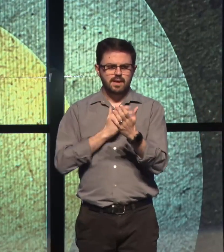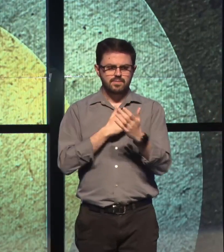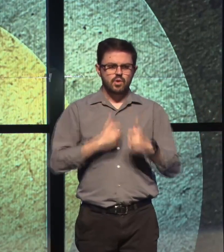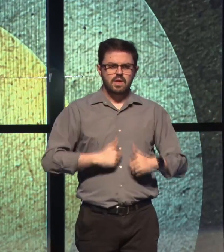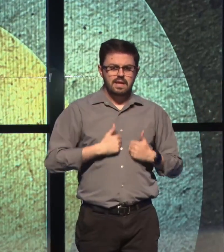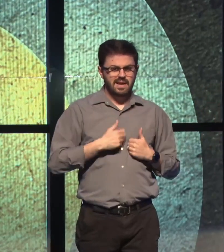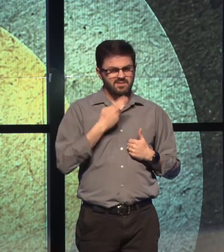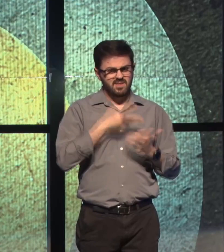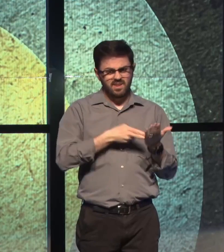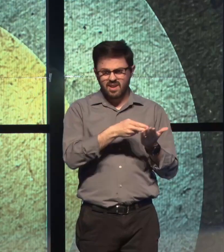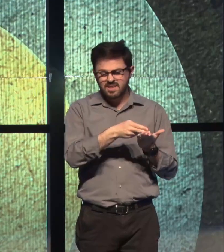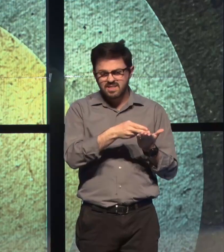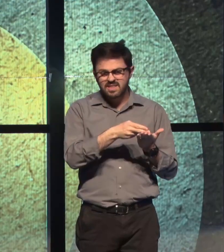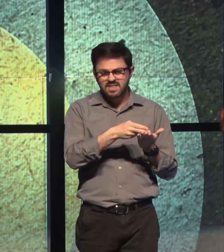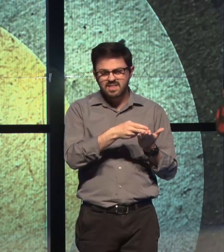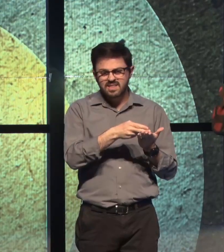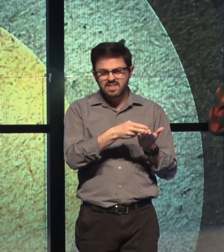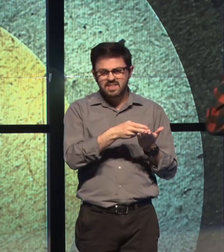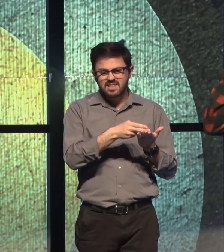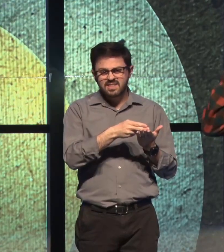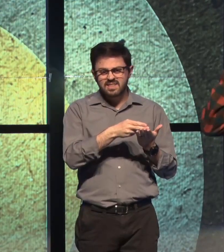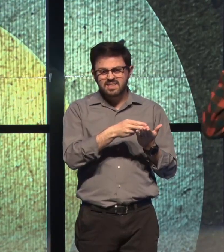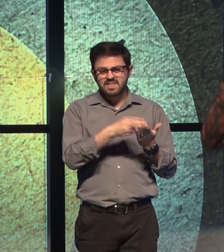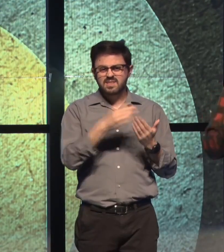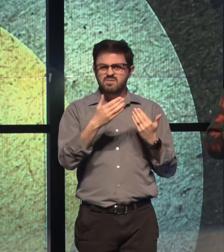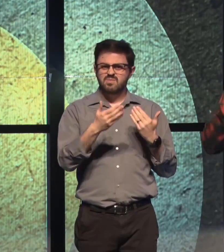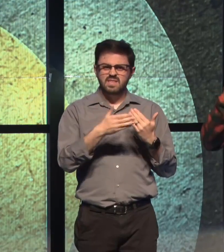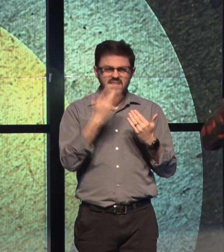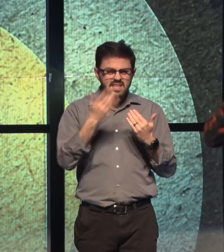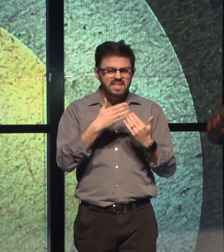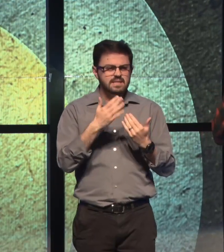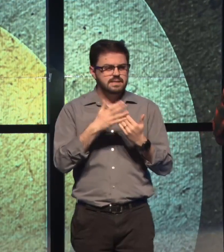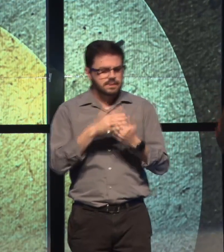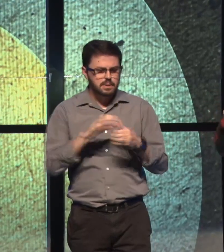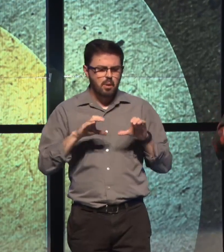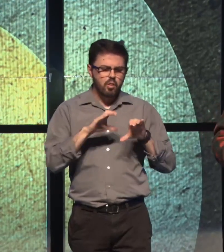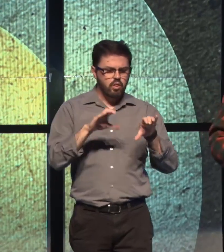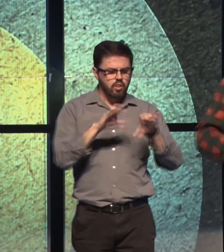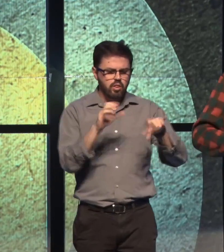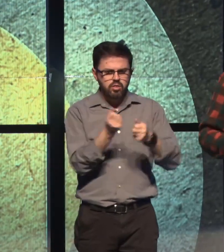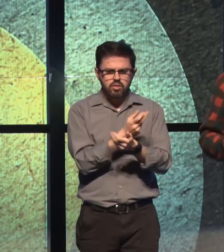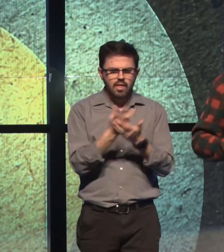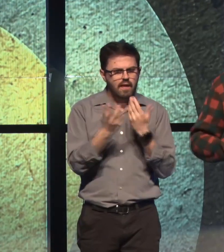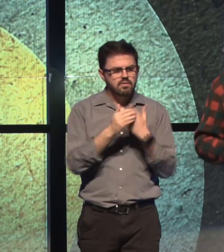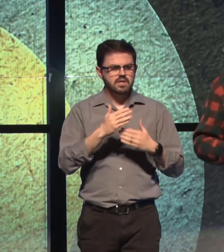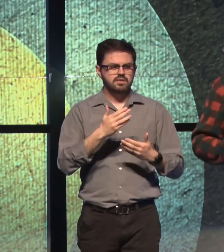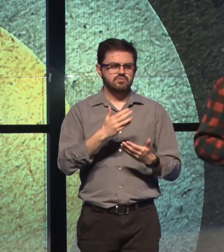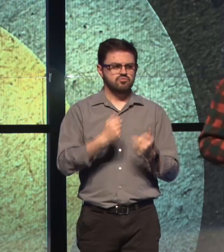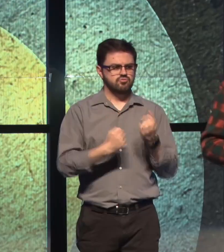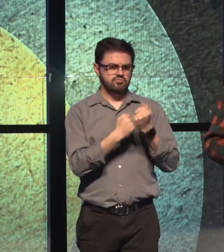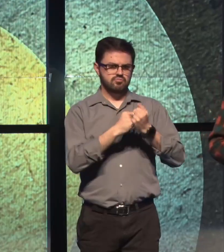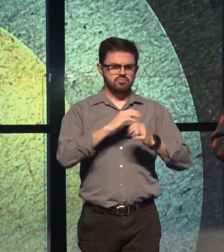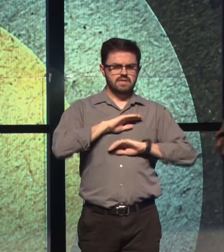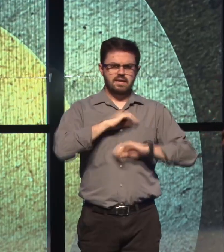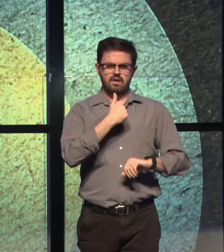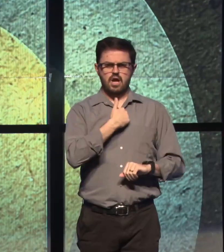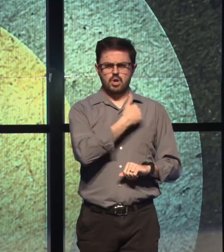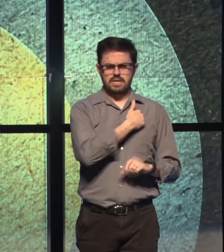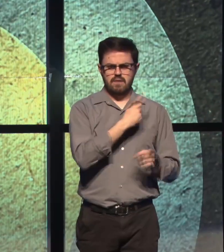honest, we find ourselves, and it's pretty easy to slip into that pattern of just living for ourselves. How many of y'all ever done that? Raise your hand and I said